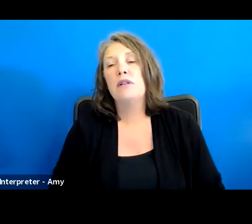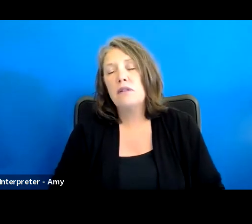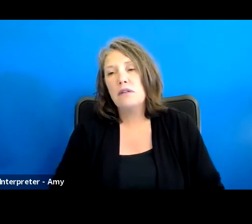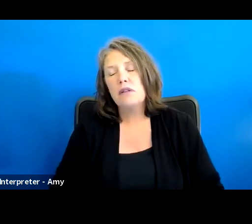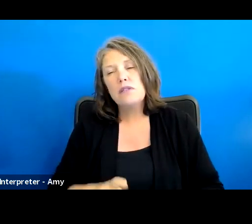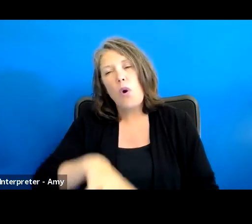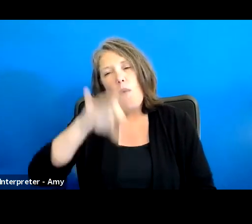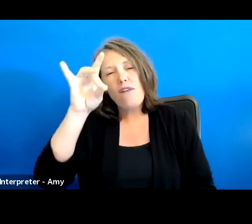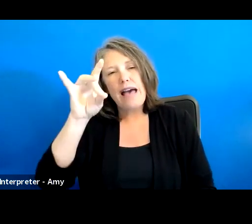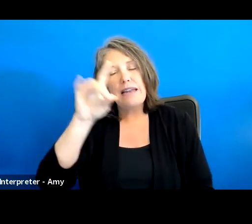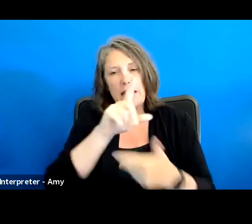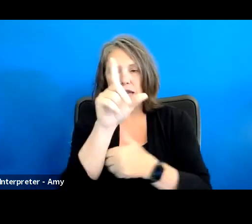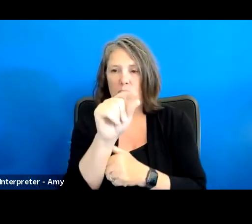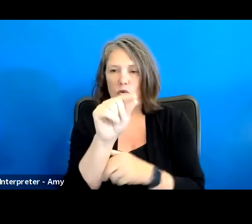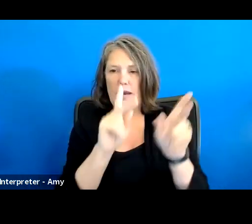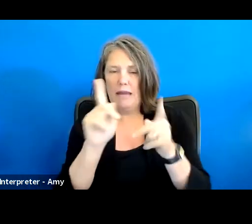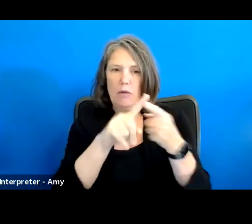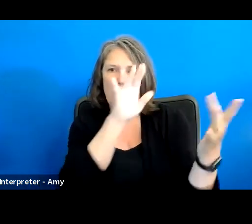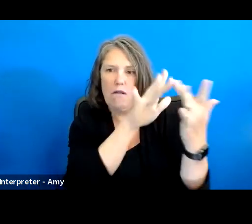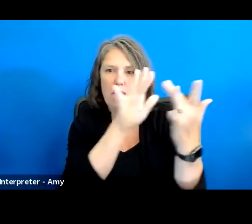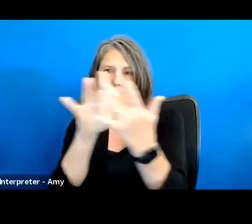finding those 20 people to reach out to,